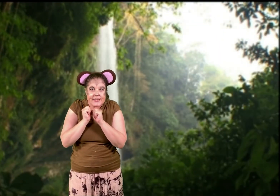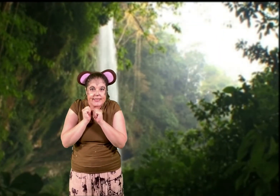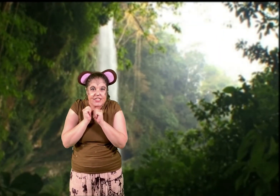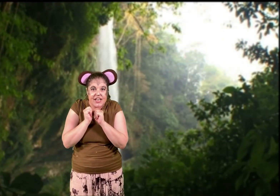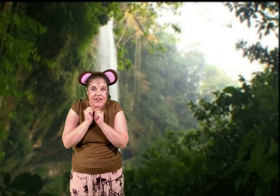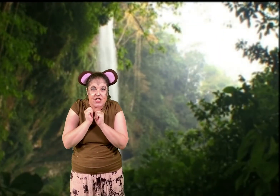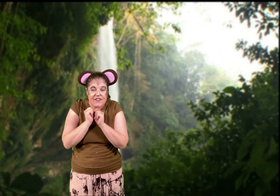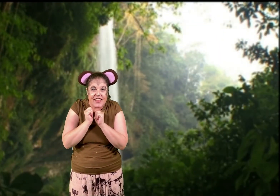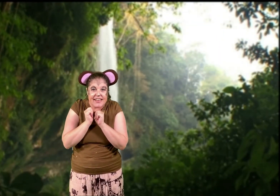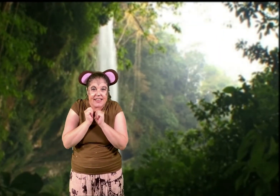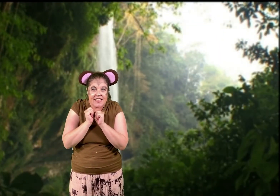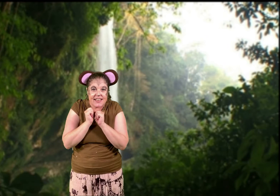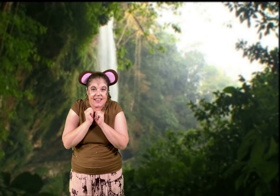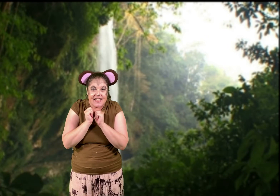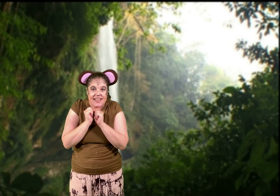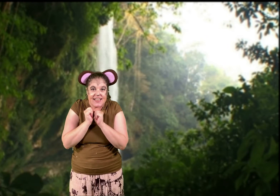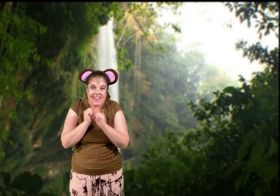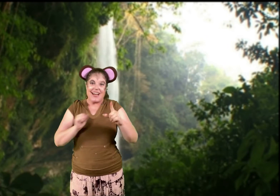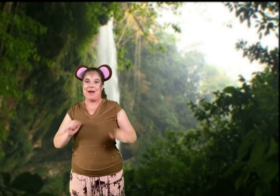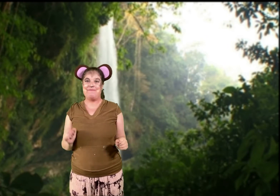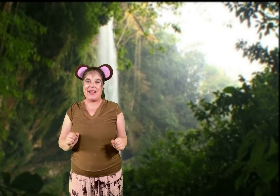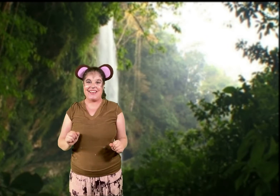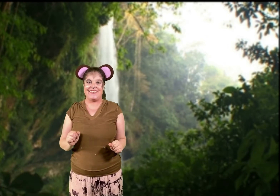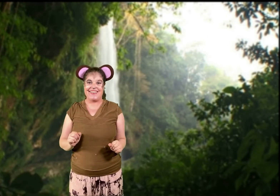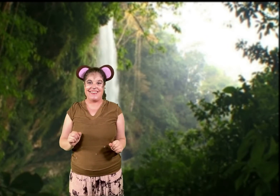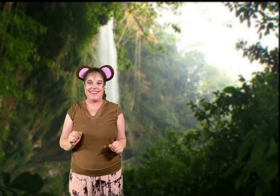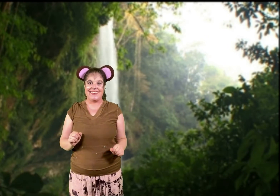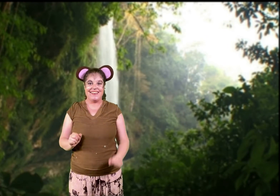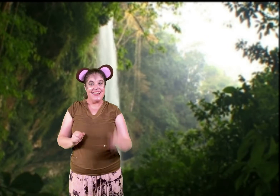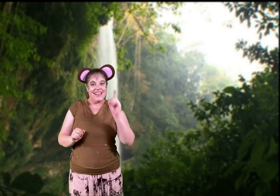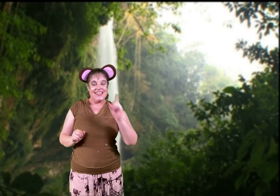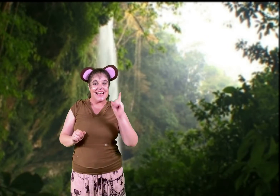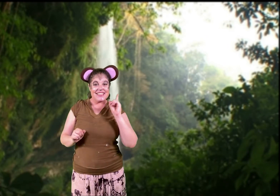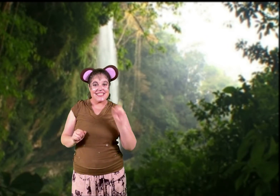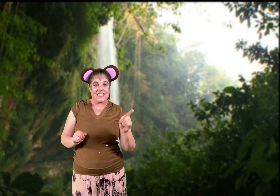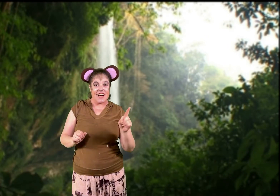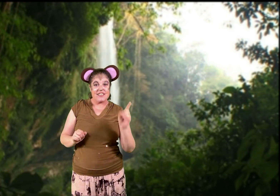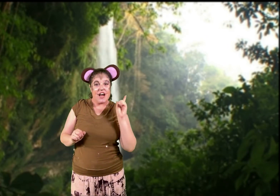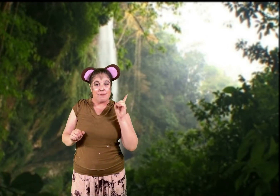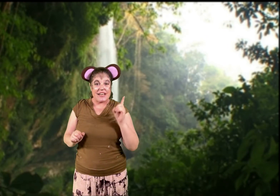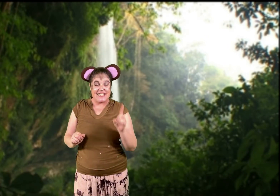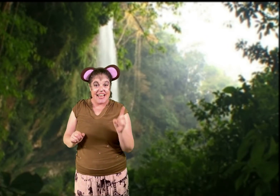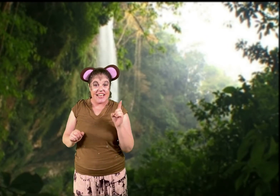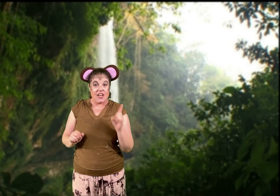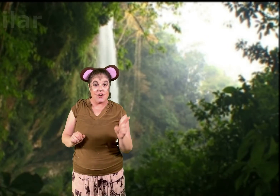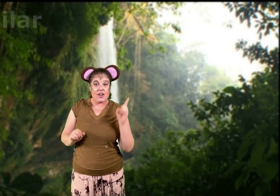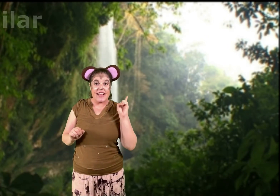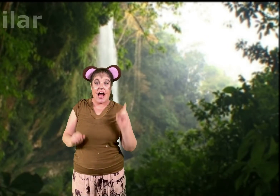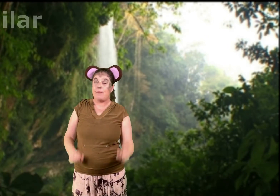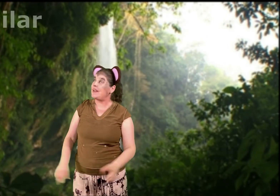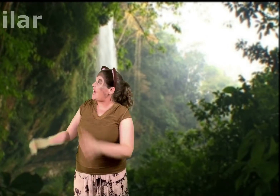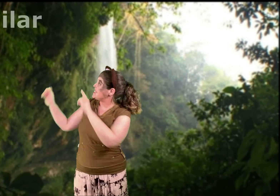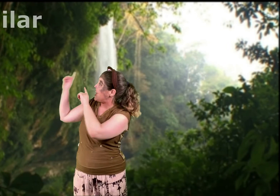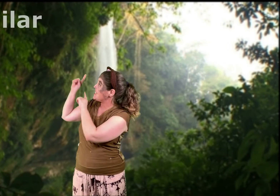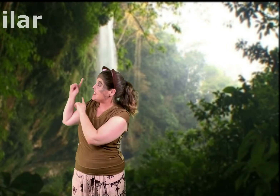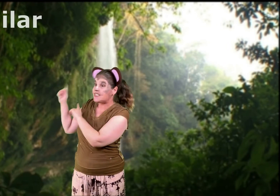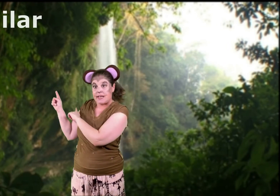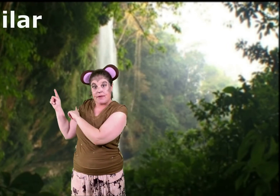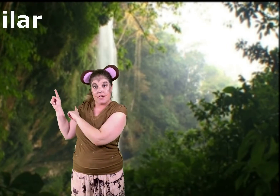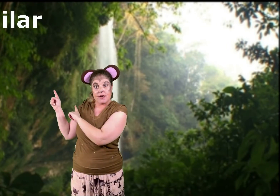Did you give it a good think? I bet you did. Let's start by taking a look at how plants are similar